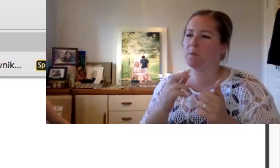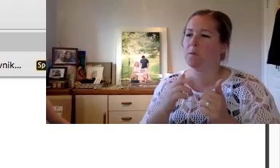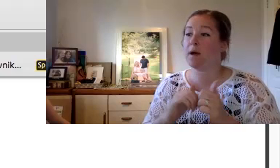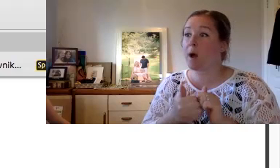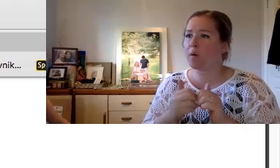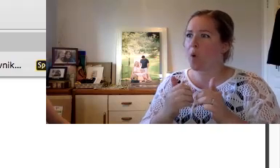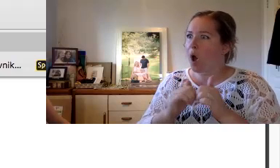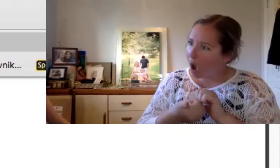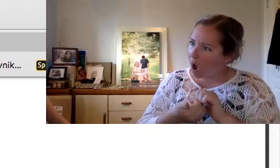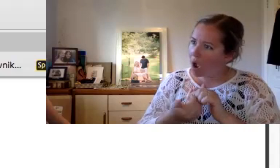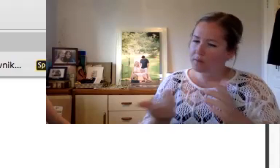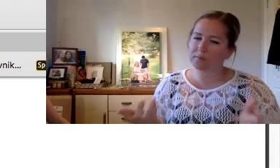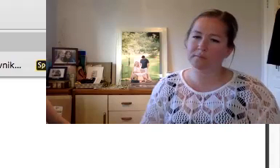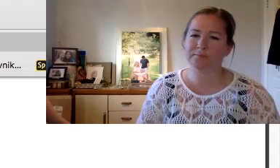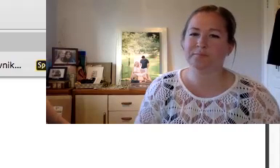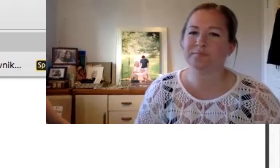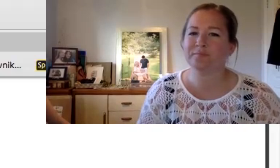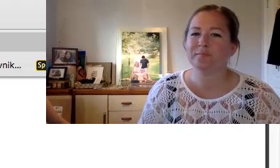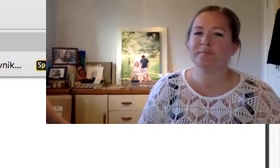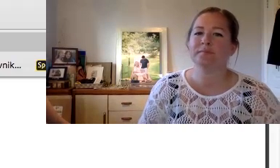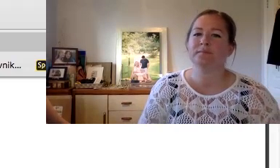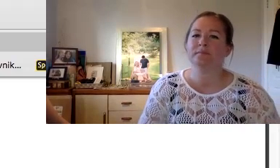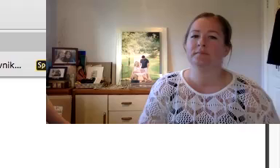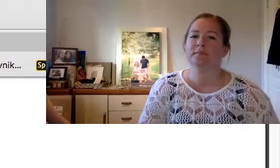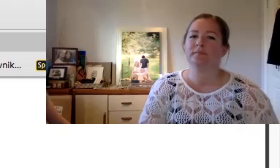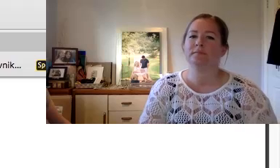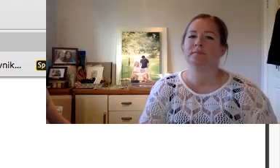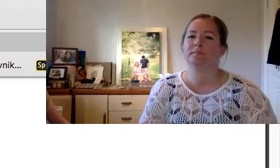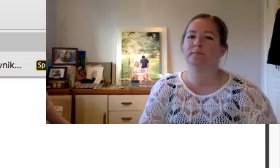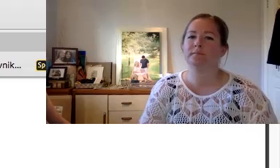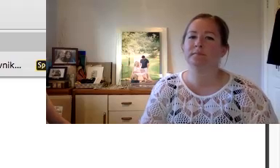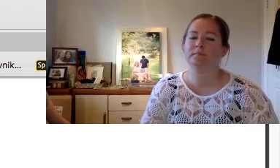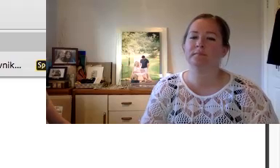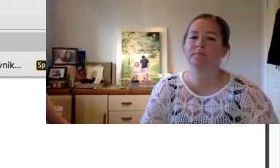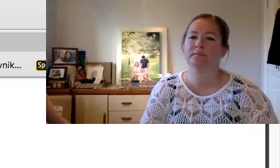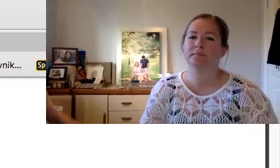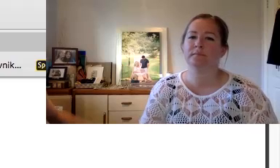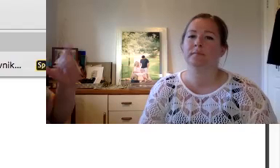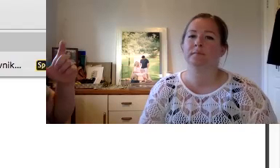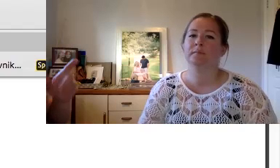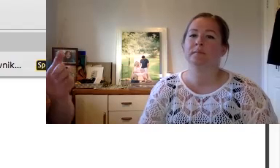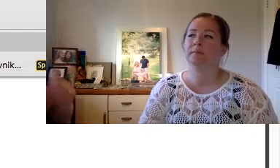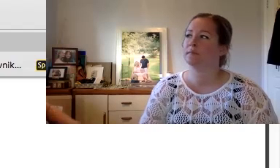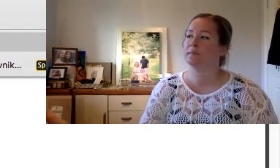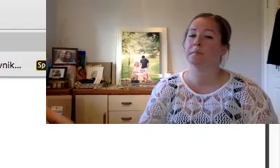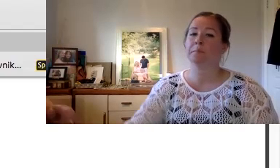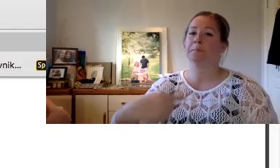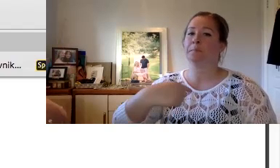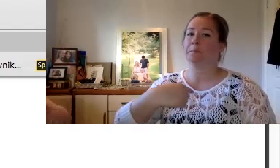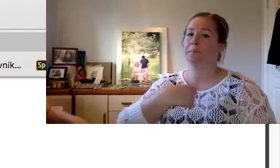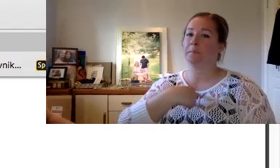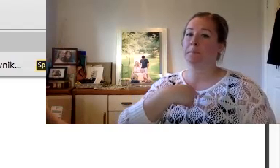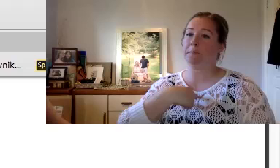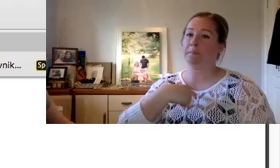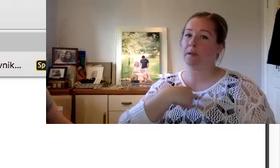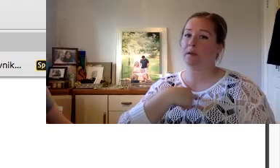your expressions. How, like, how's that possible? How? Like, remember to use your expressions.